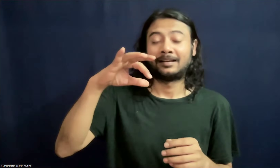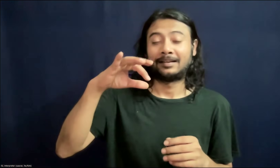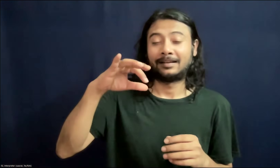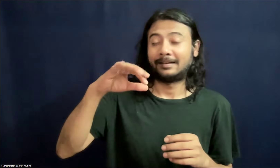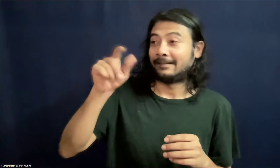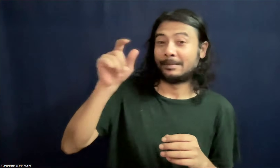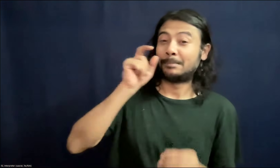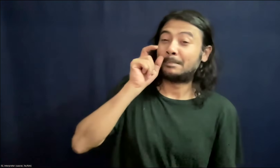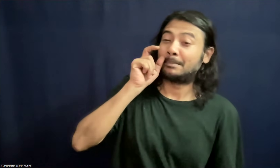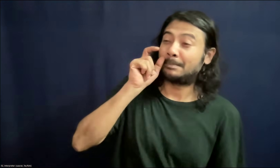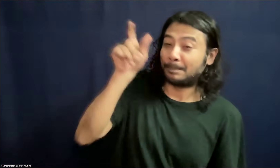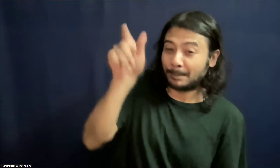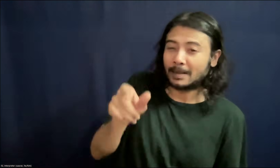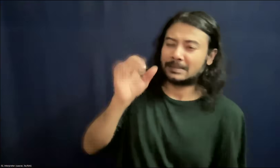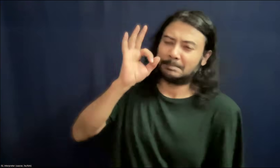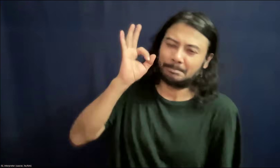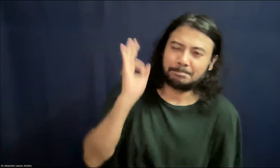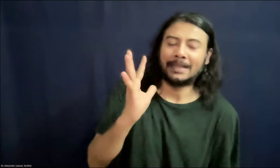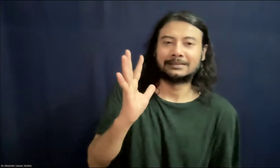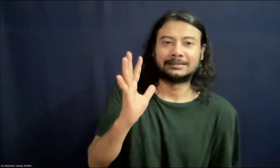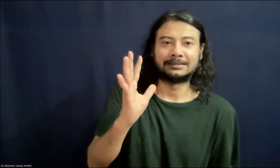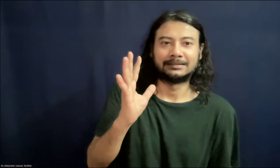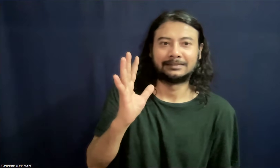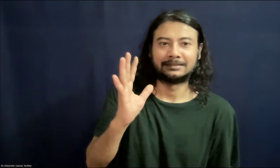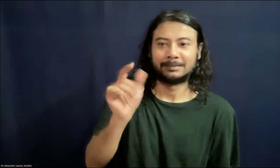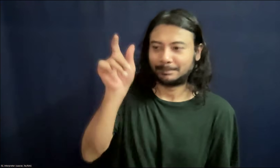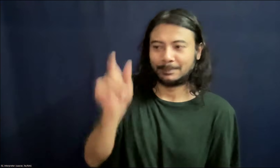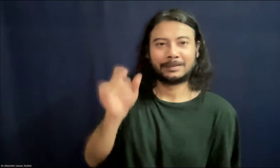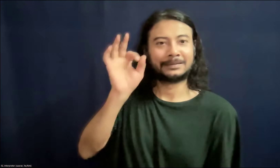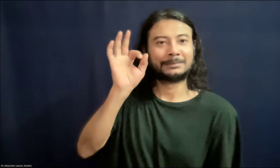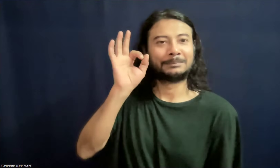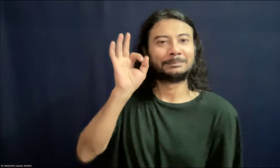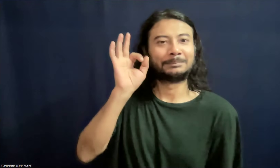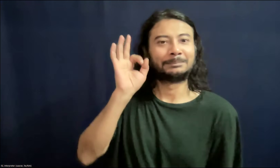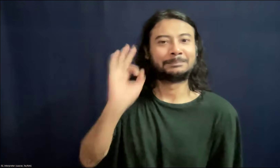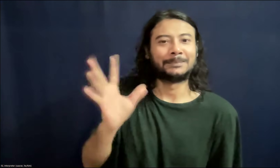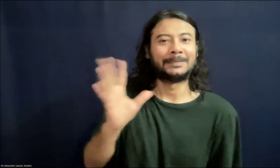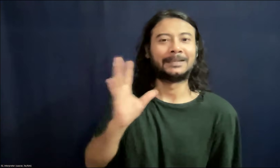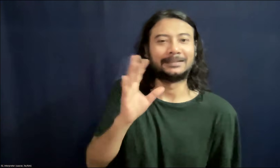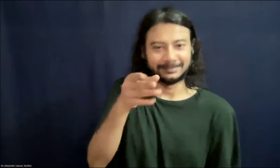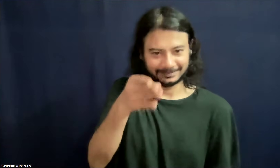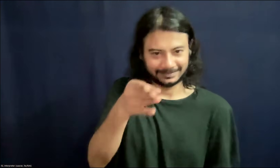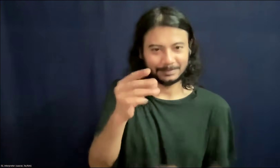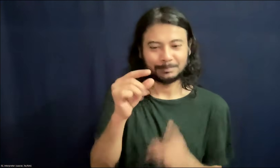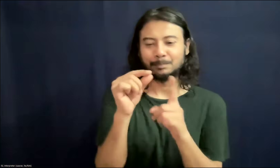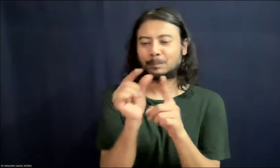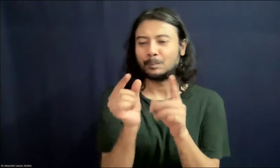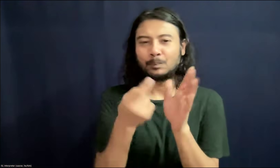the best person, who's above all the other people, who's above these two category of